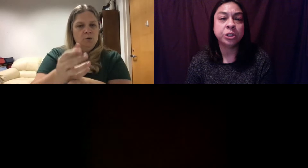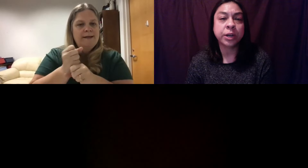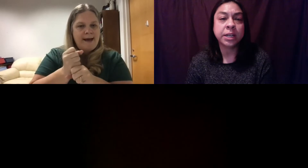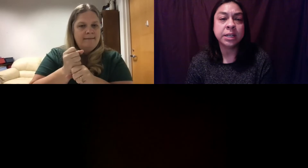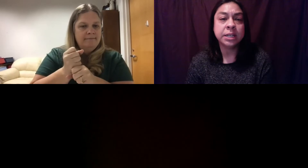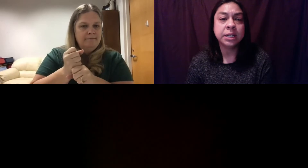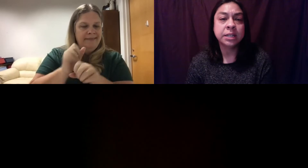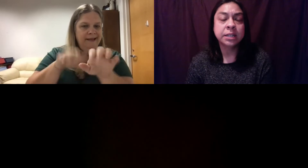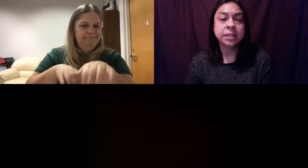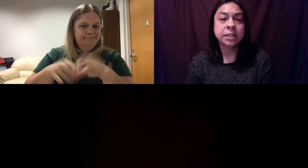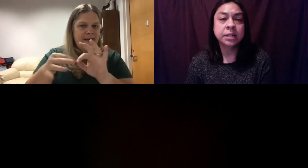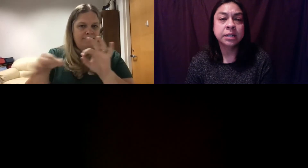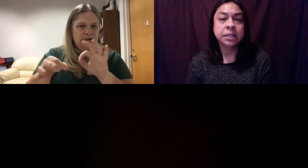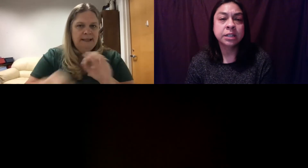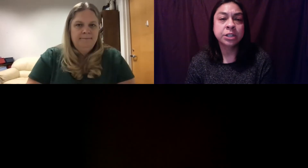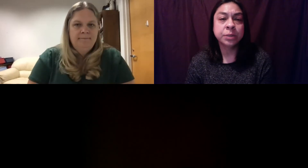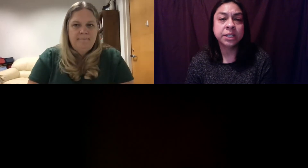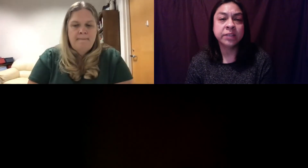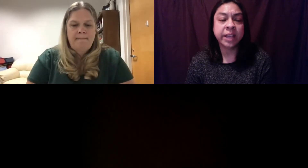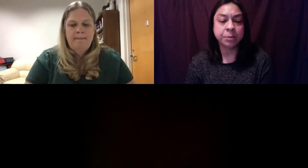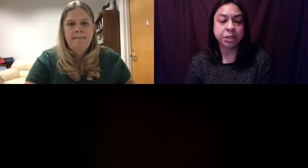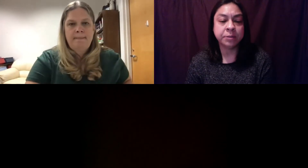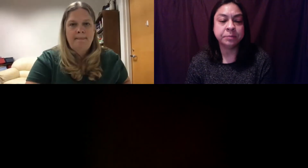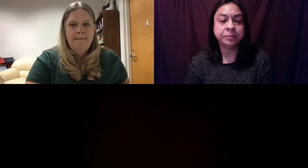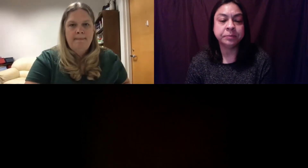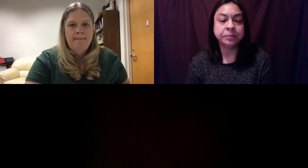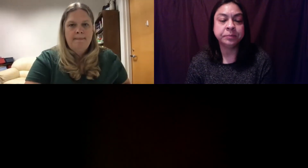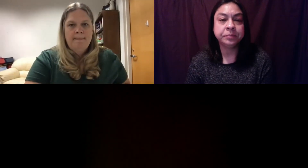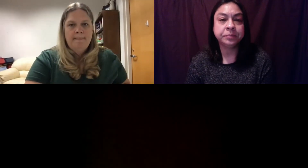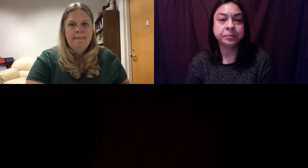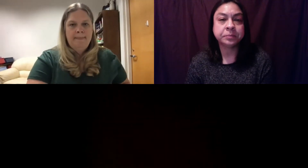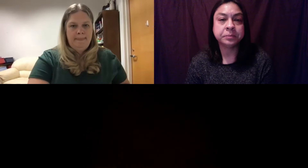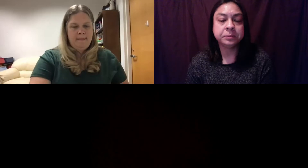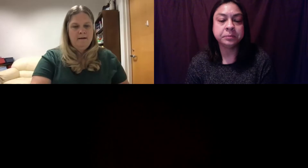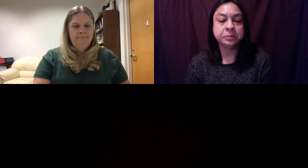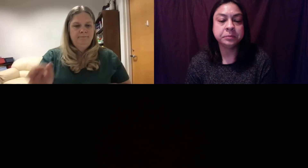of your screen to receive the captioning.